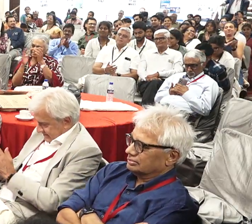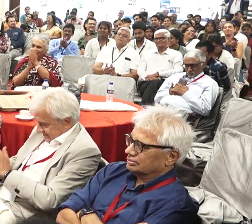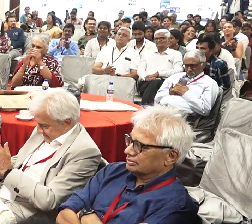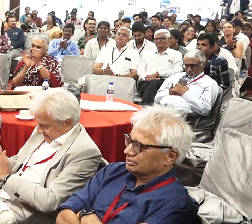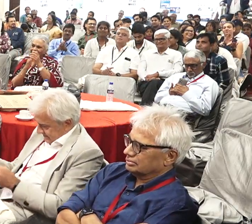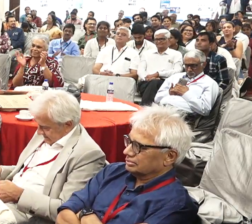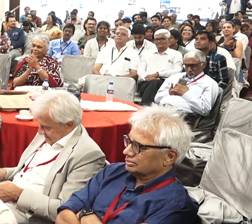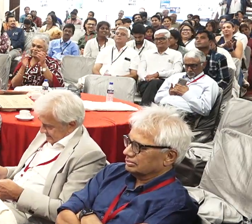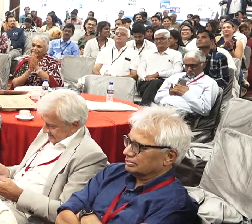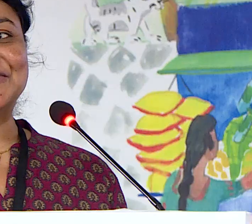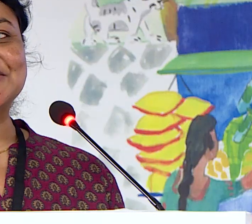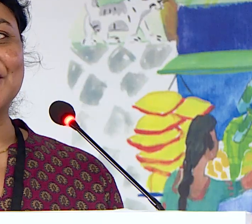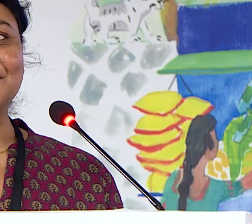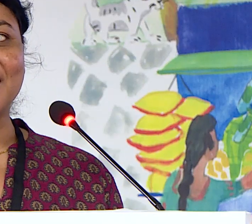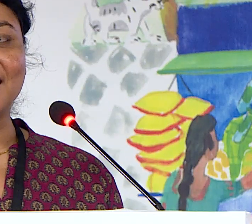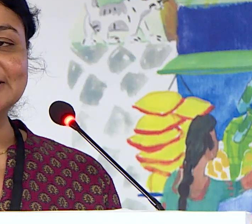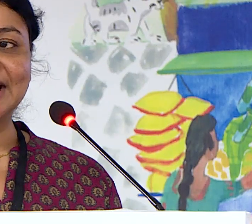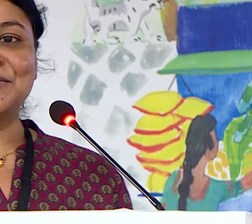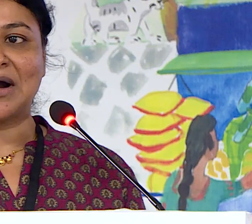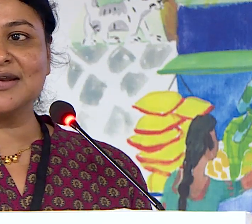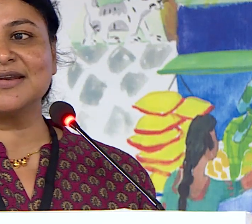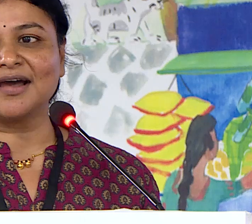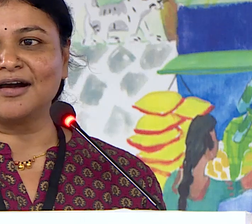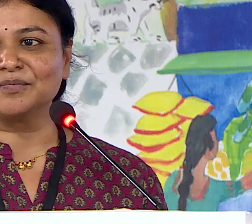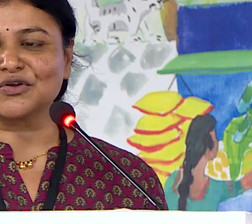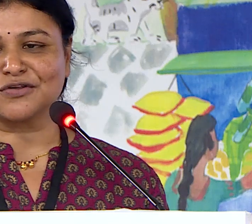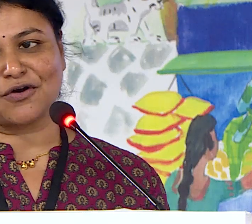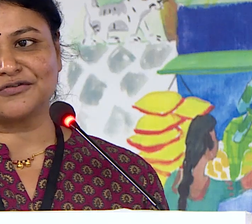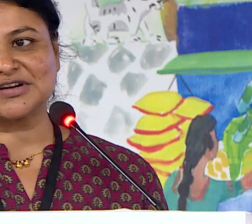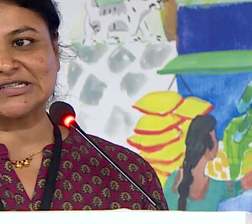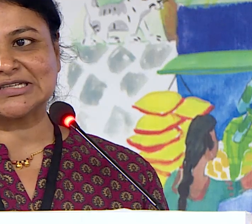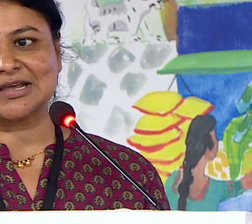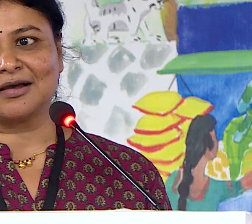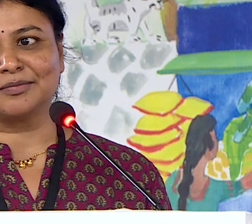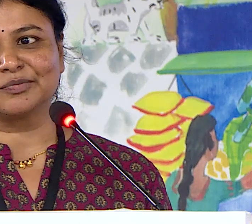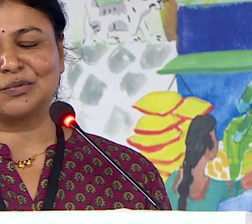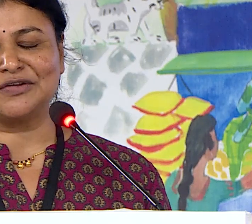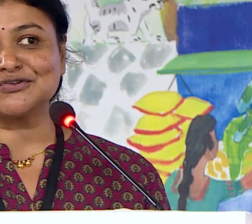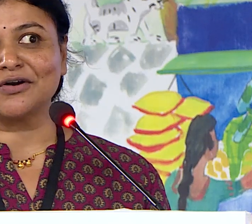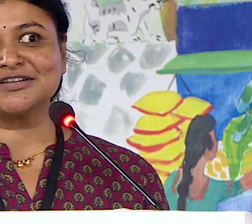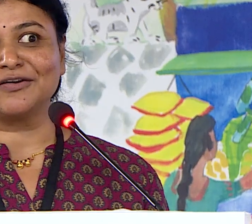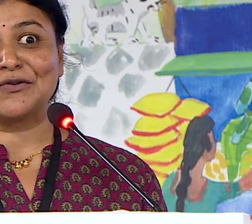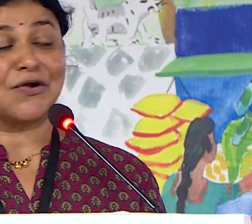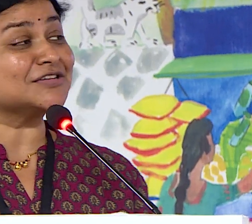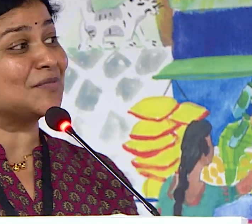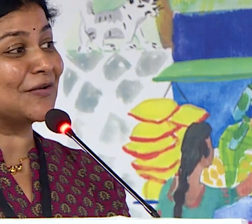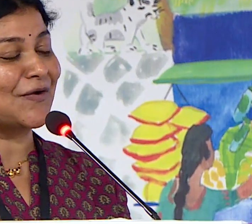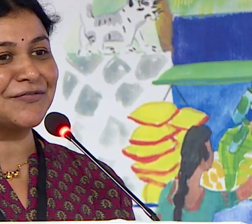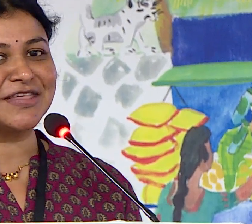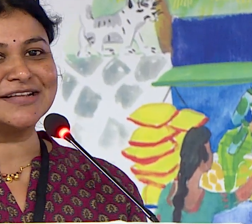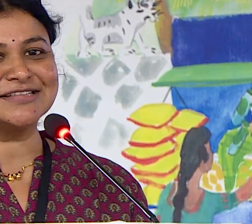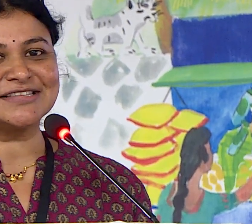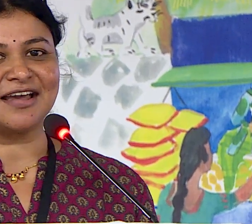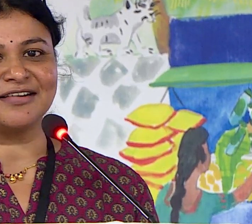So that brings us to the close of our day one of the conference. We've talked a lot about a